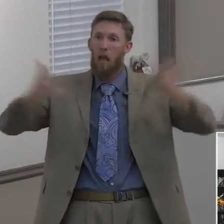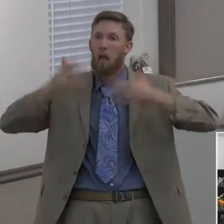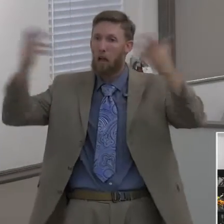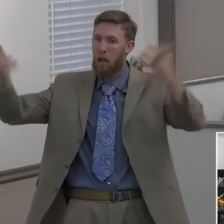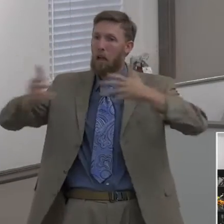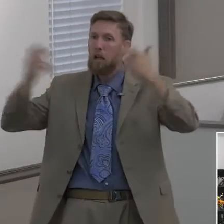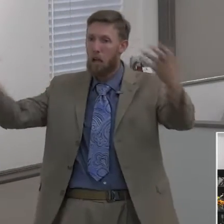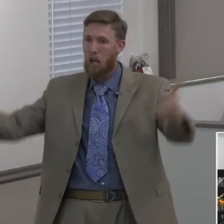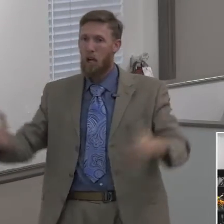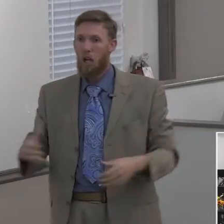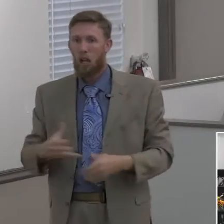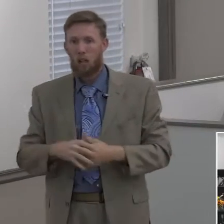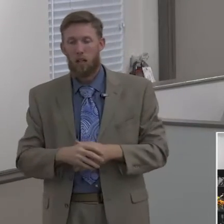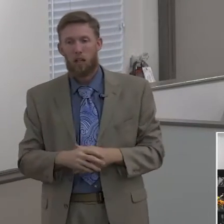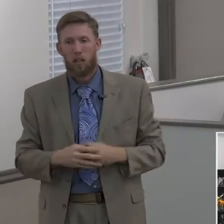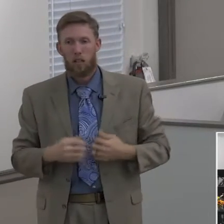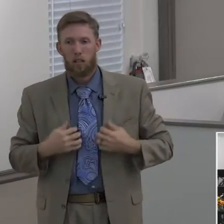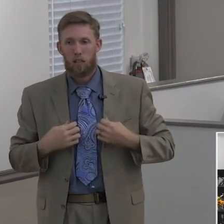and chew carpet.